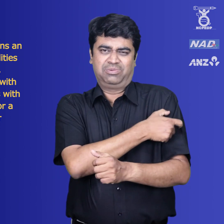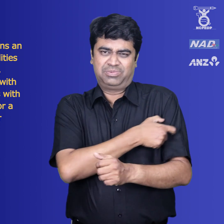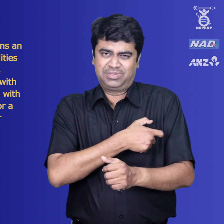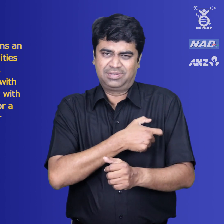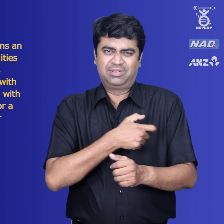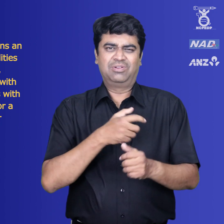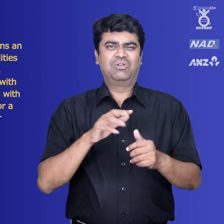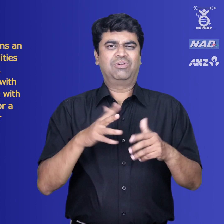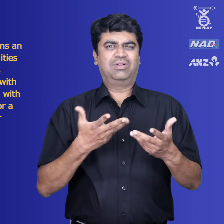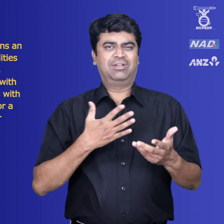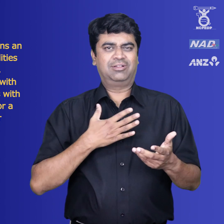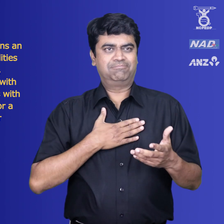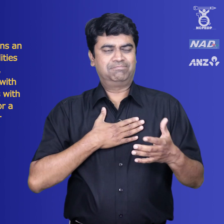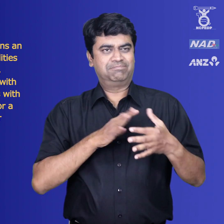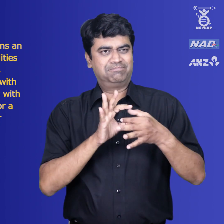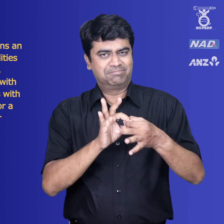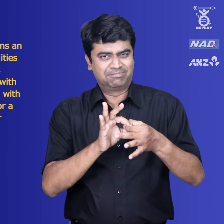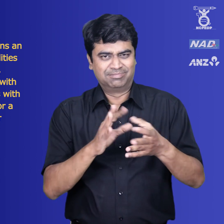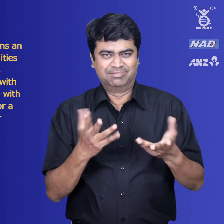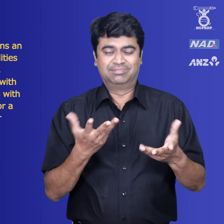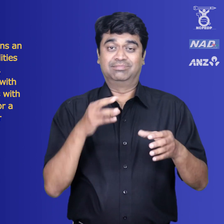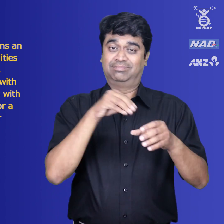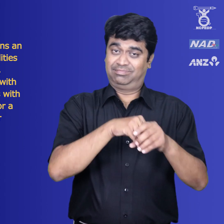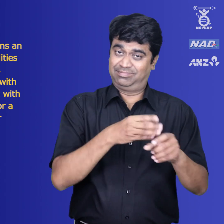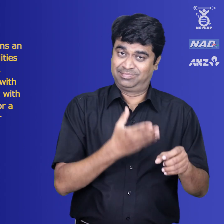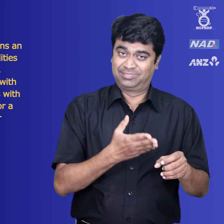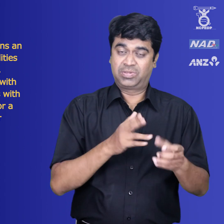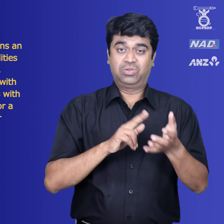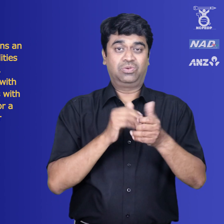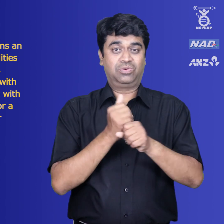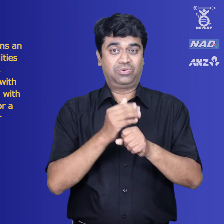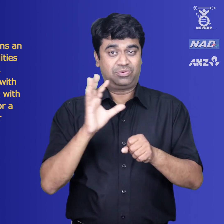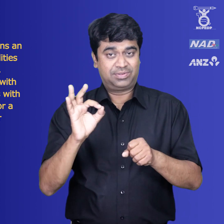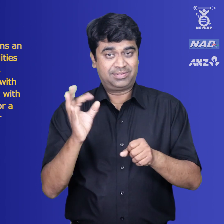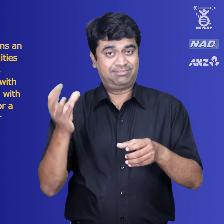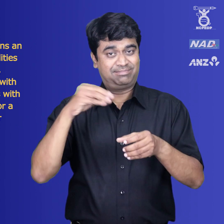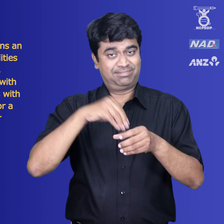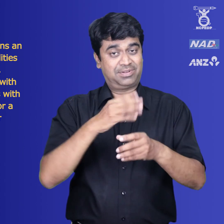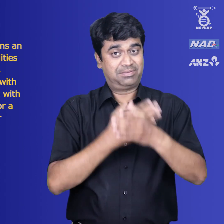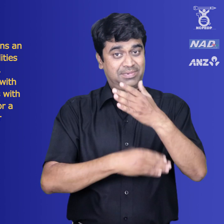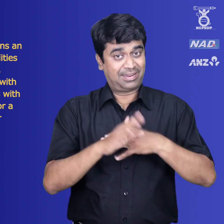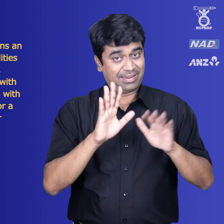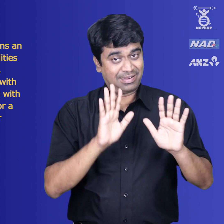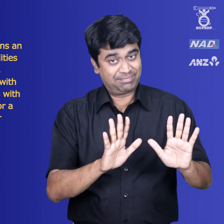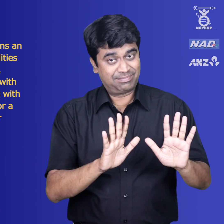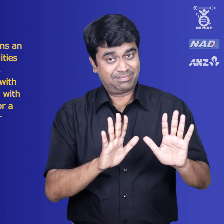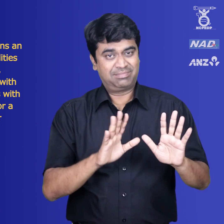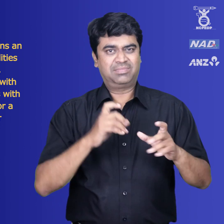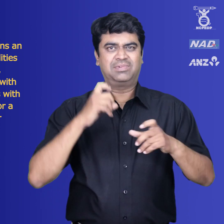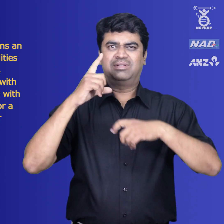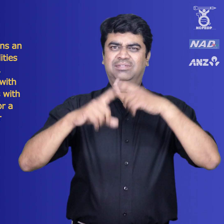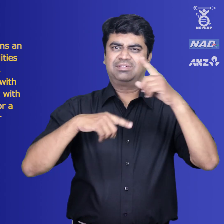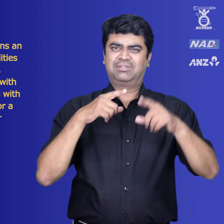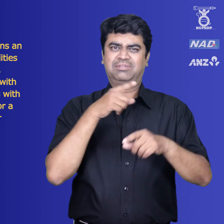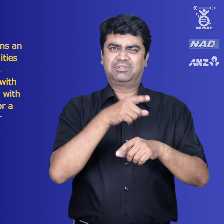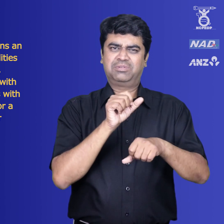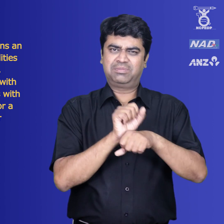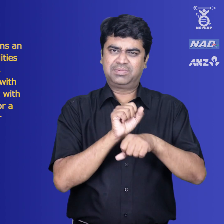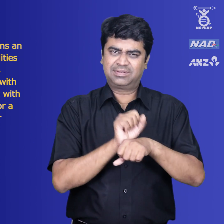society, or non-profit company working for the welfare of the persons with disabilities,